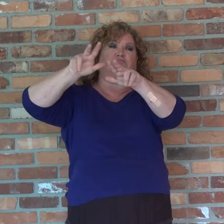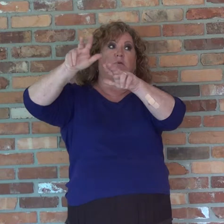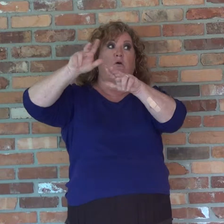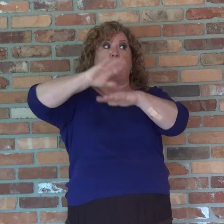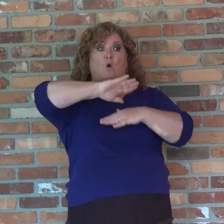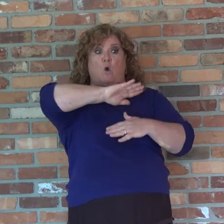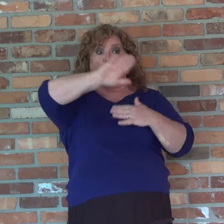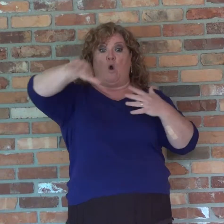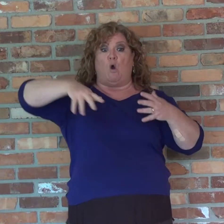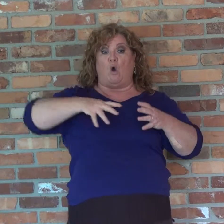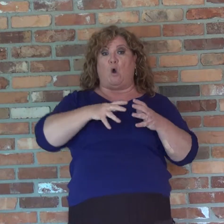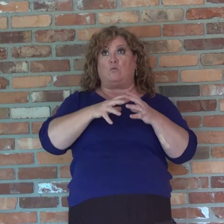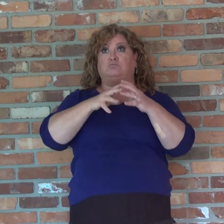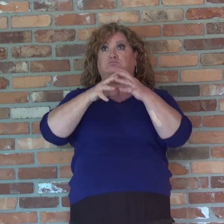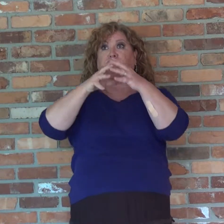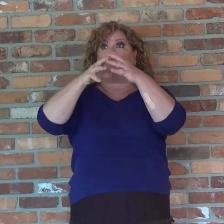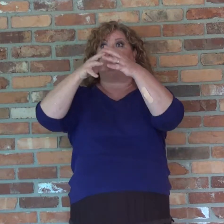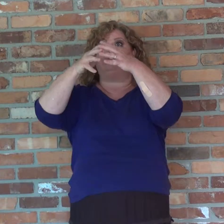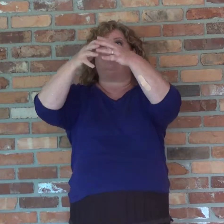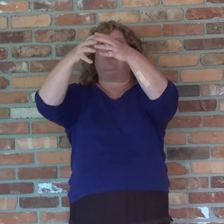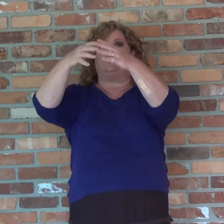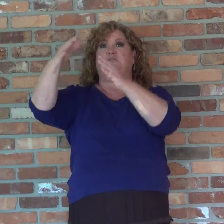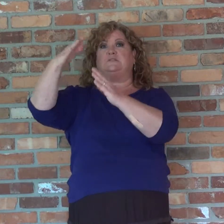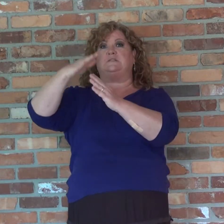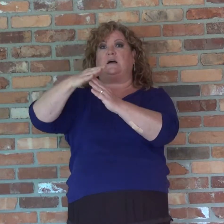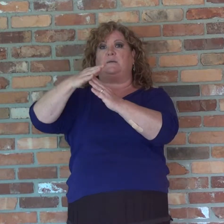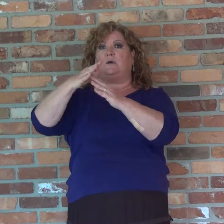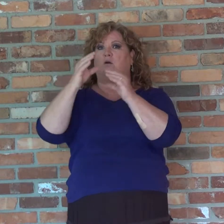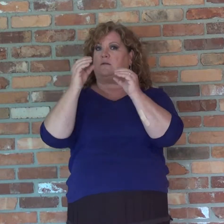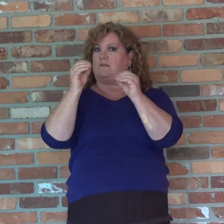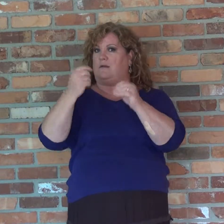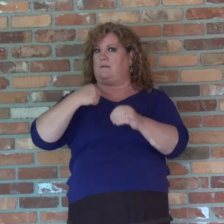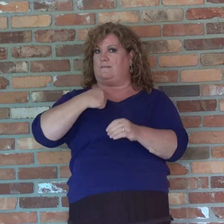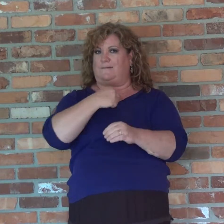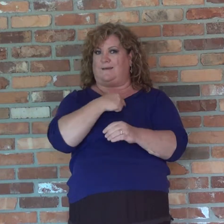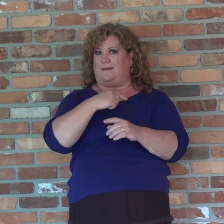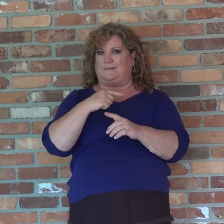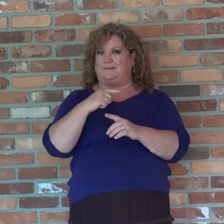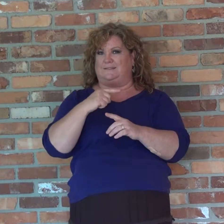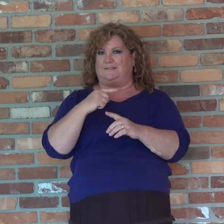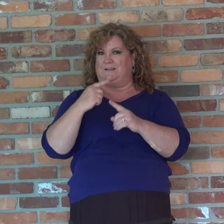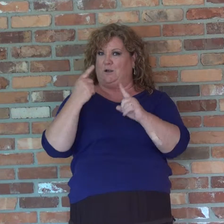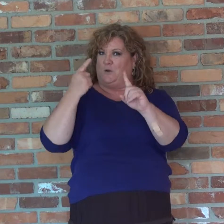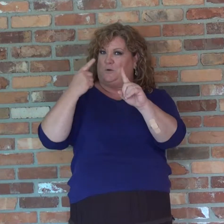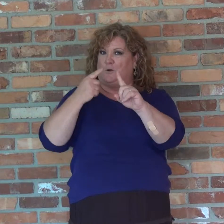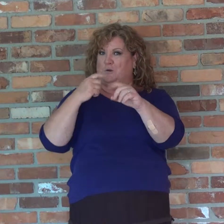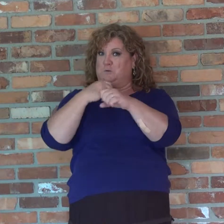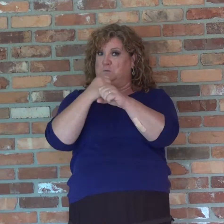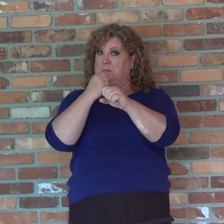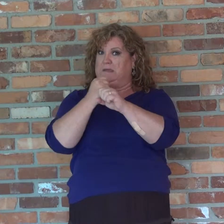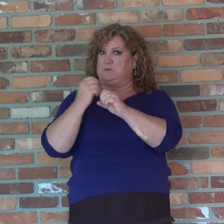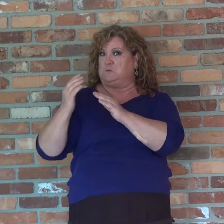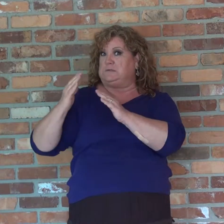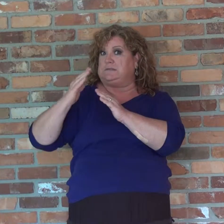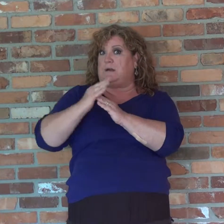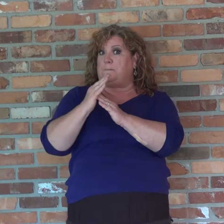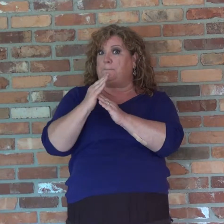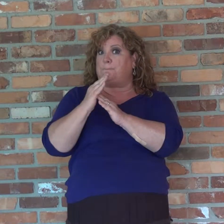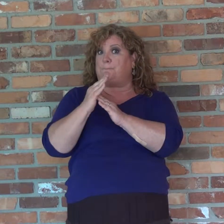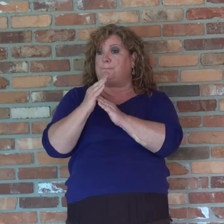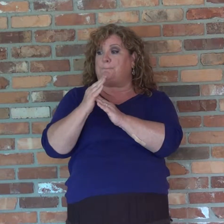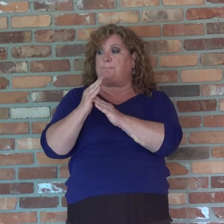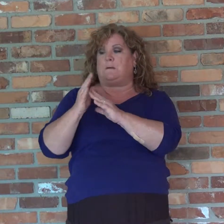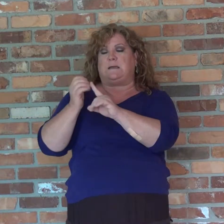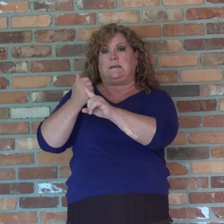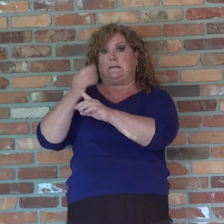Either all of us make it to the top or none of us make it to the top. Well, he didn't know that right there and then he was setting in motion